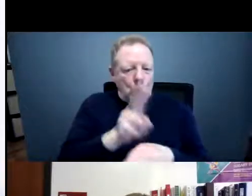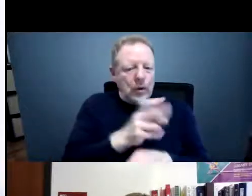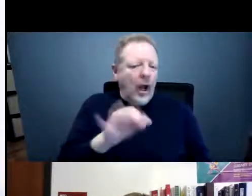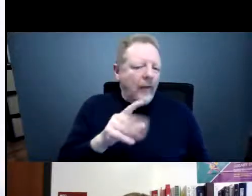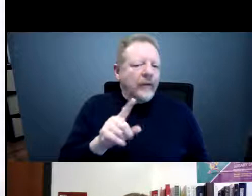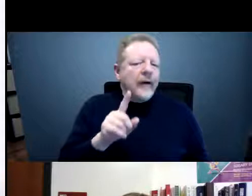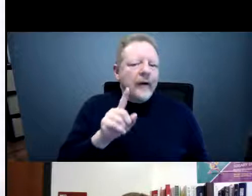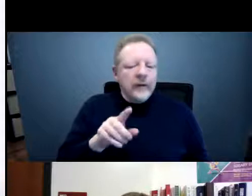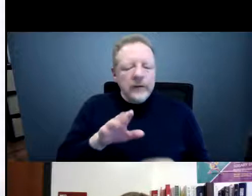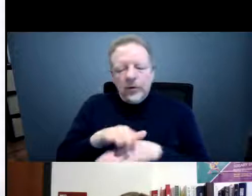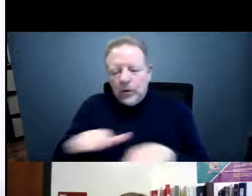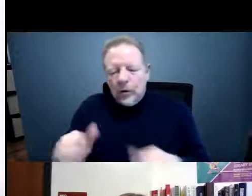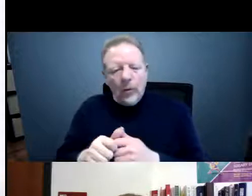loss, and communication.